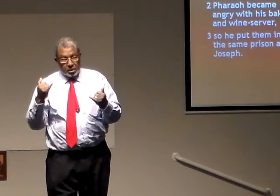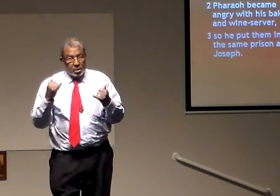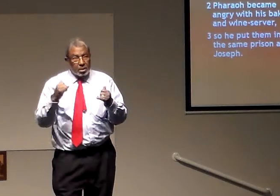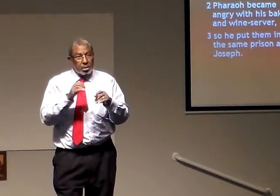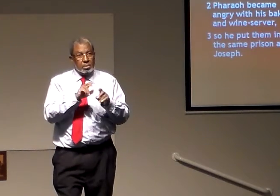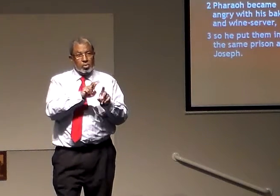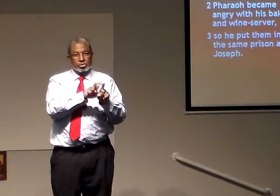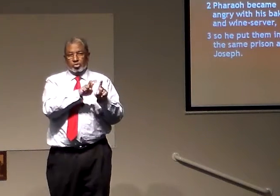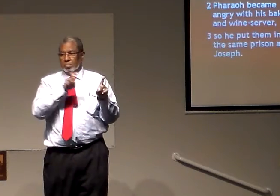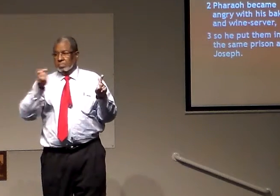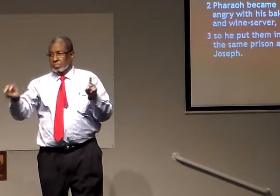But